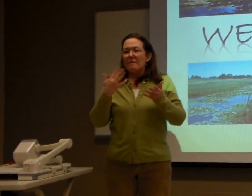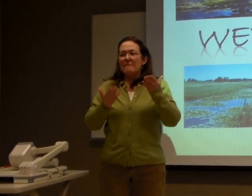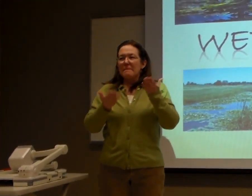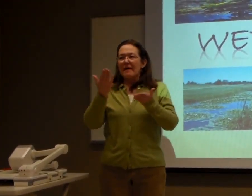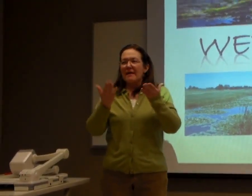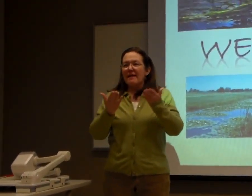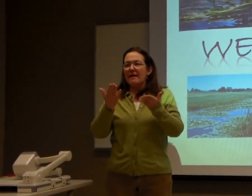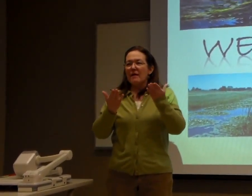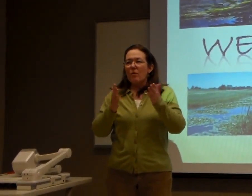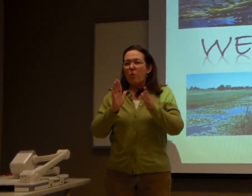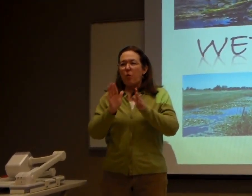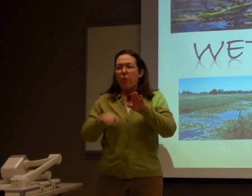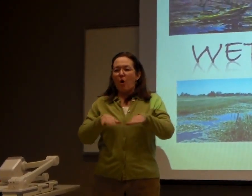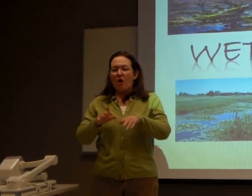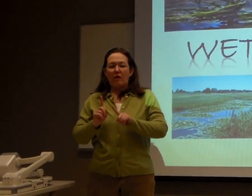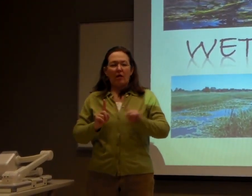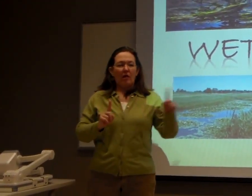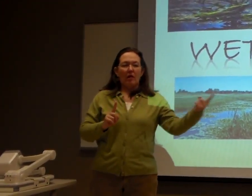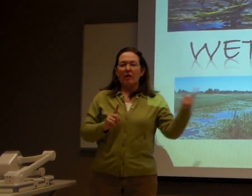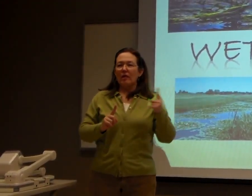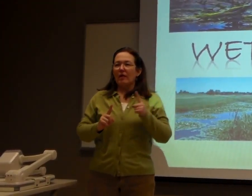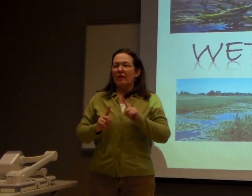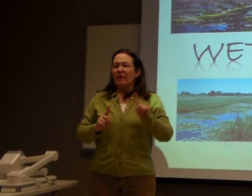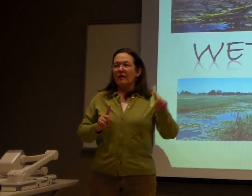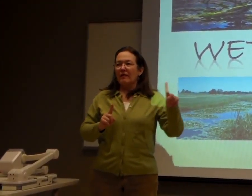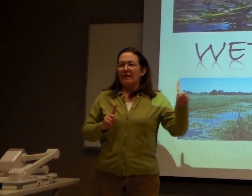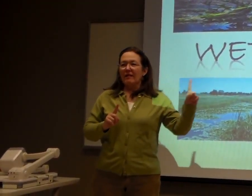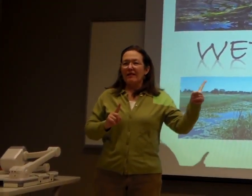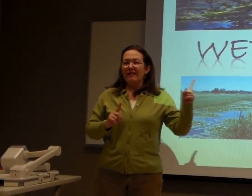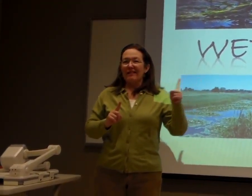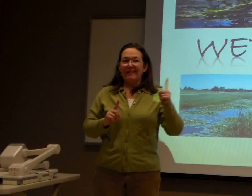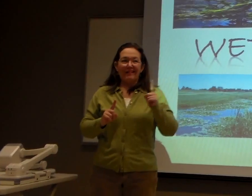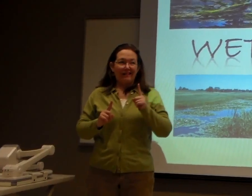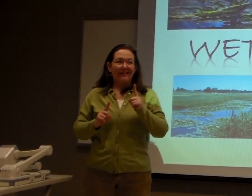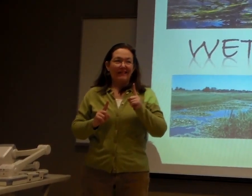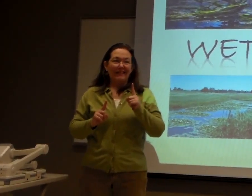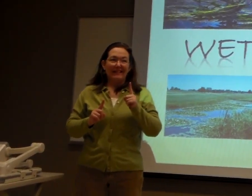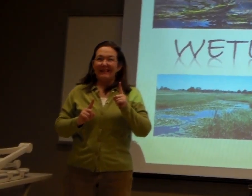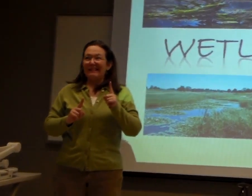Okay, I think we're ready to start. It's possible I may walk back and forth in front of the screen,